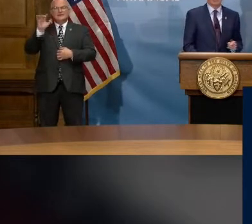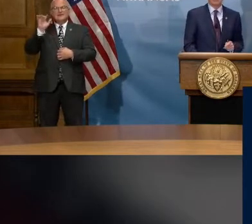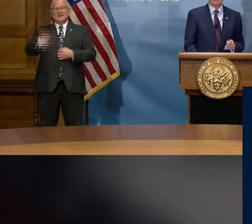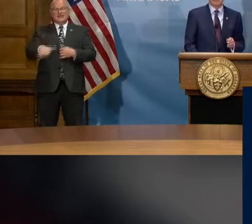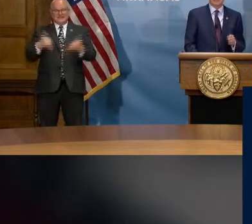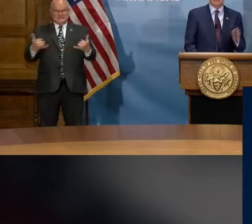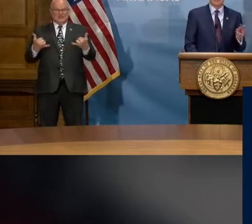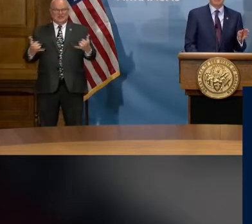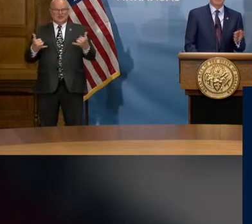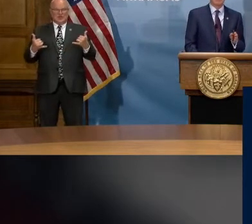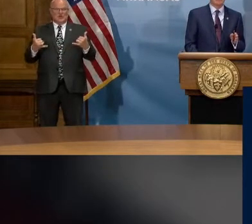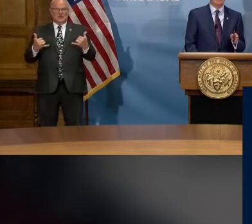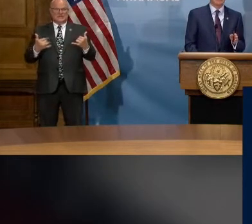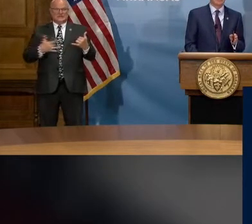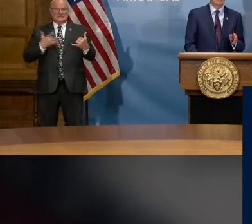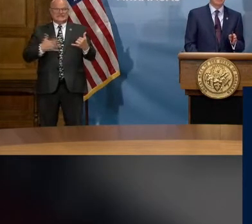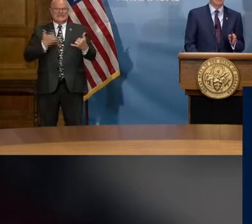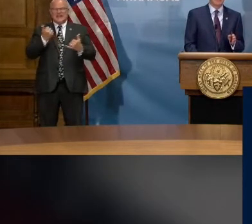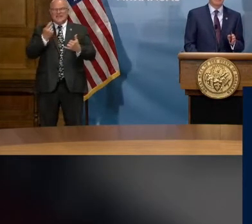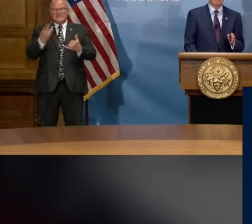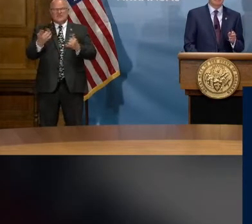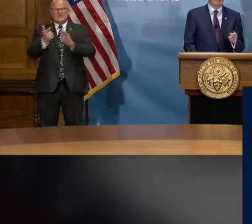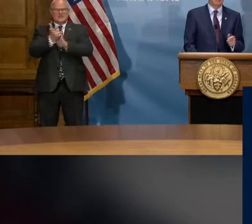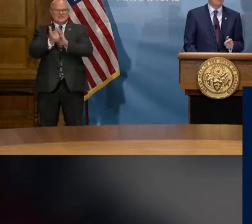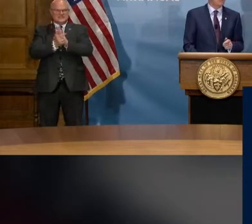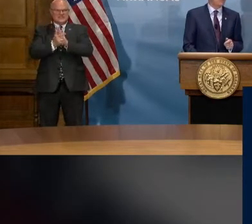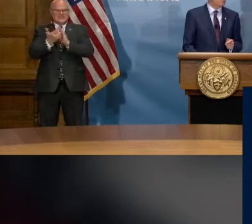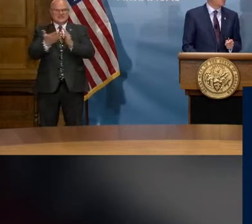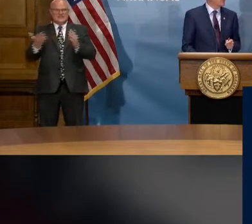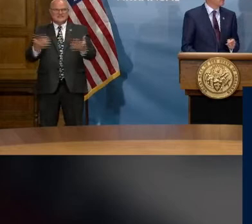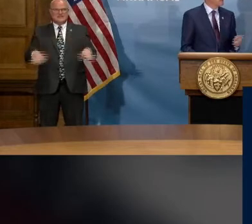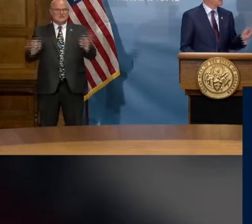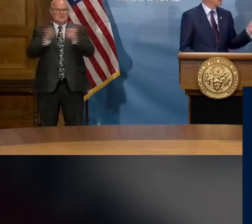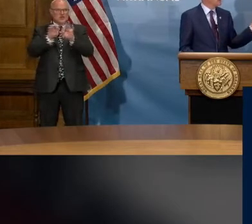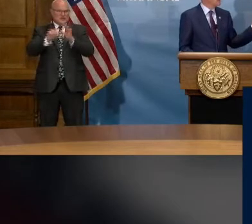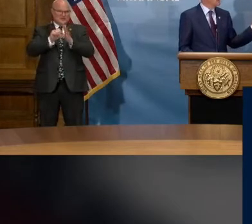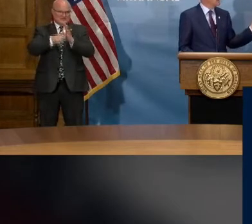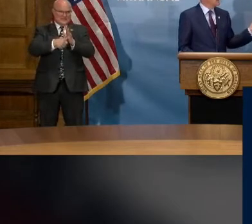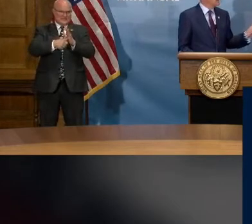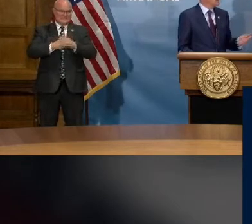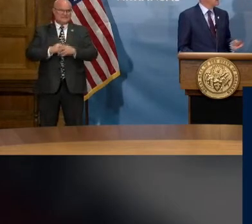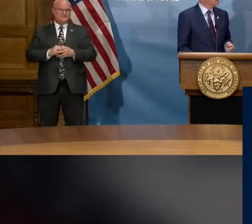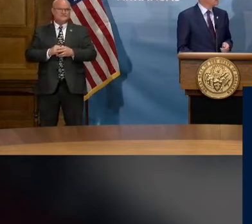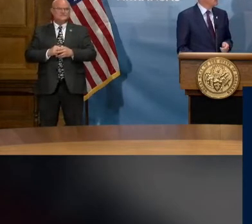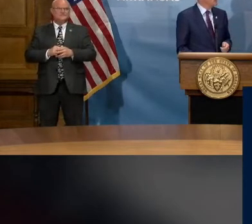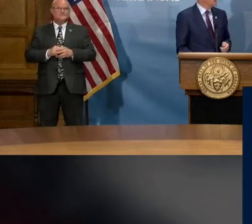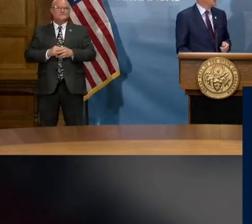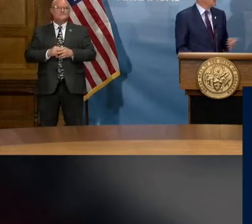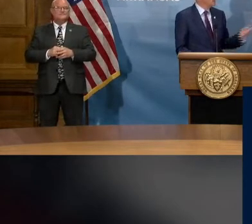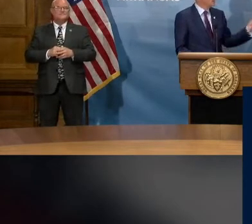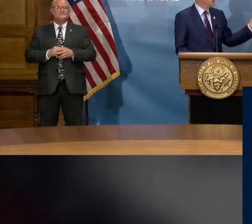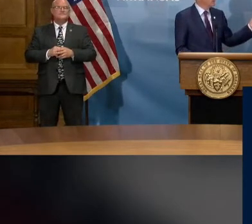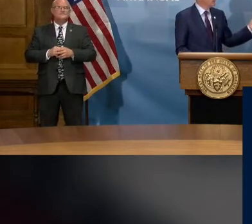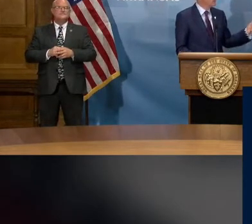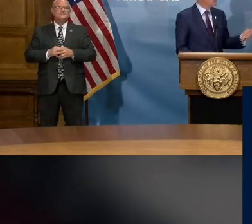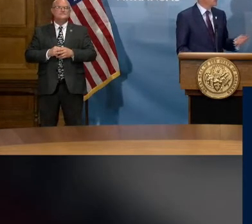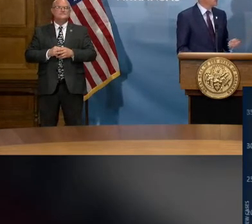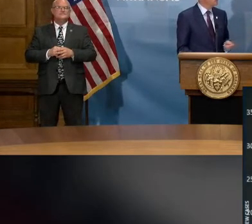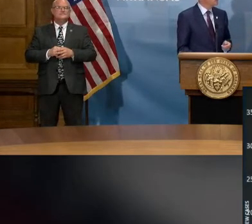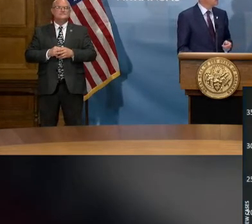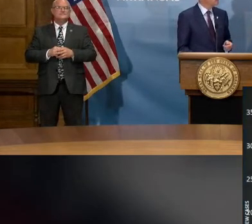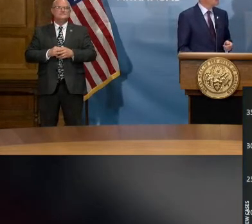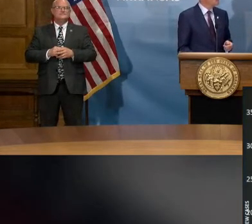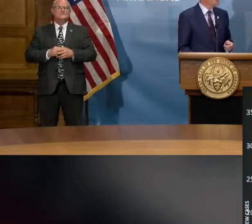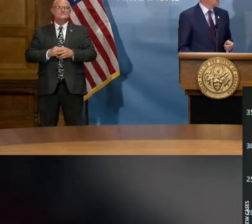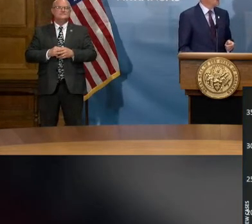of the current state, a couple of legislative items that I thought was important to emphasize. And then go ahead to the next